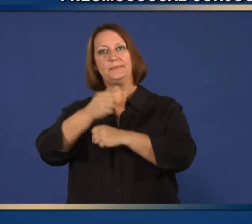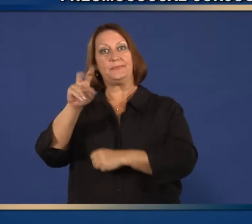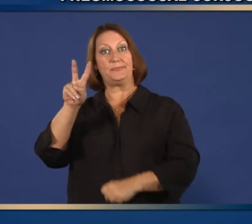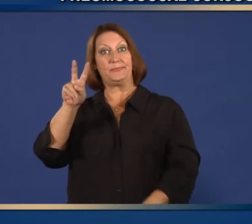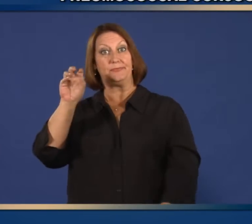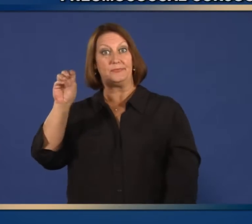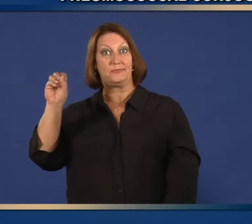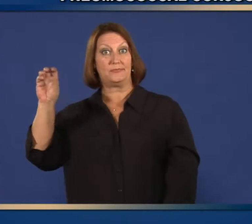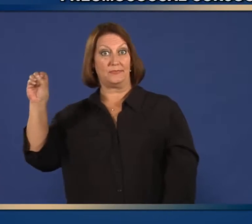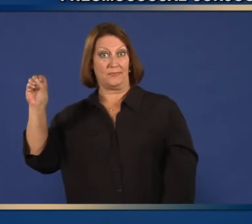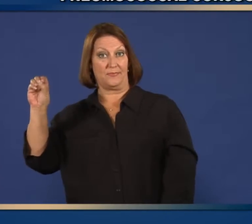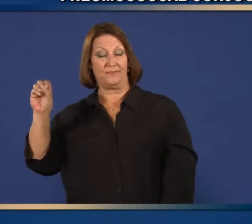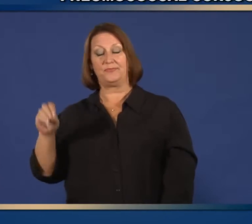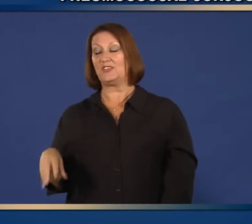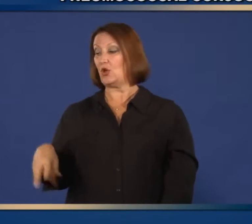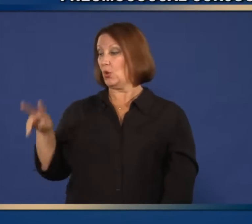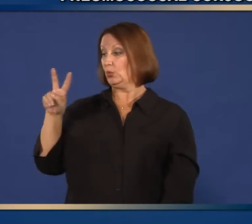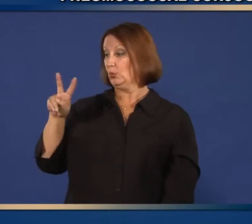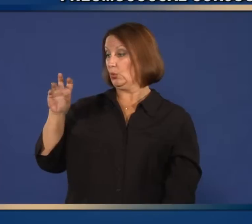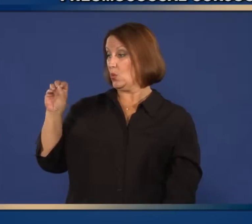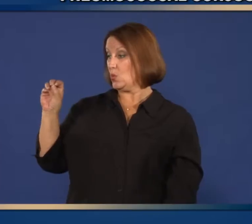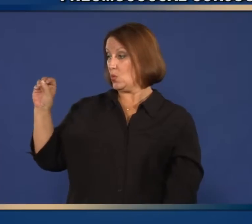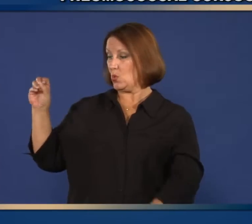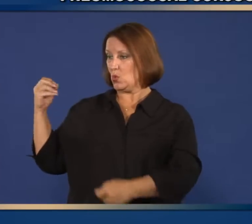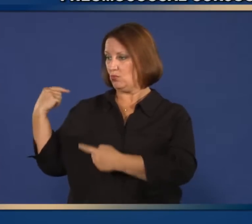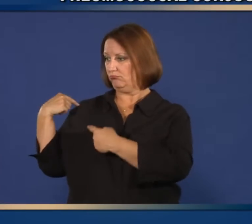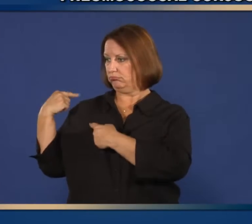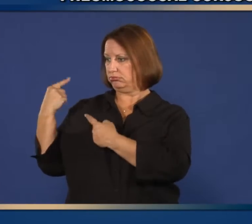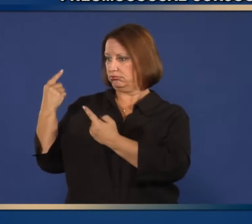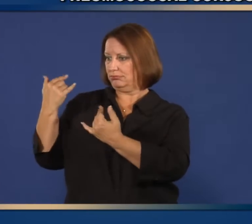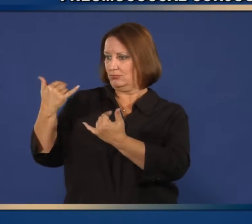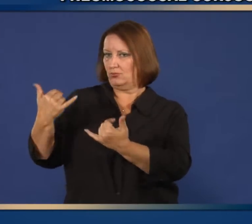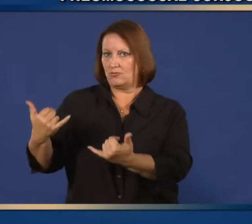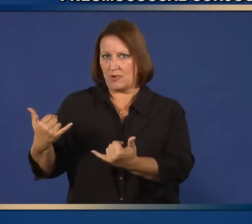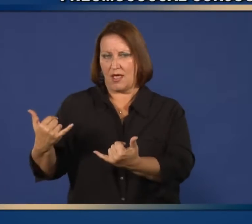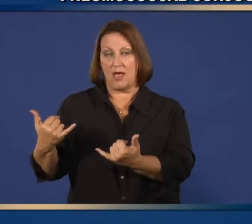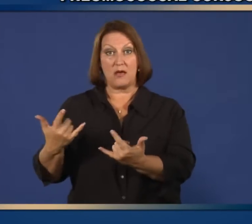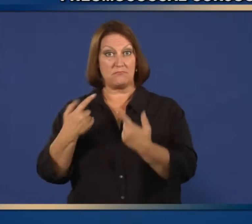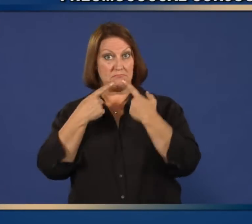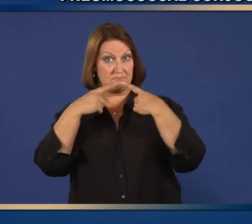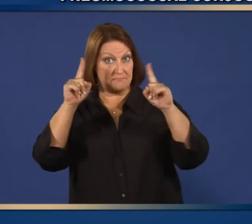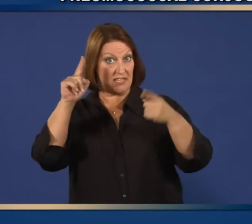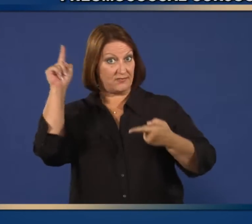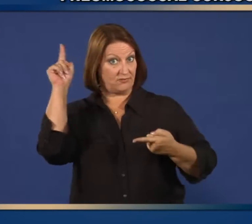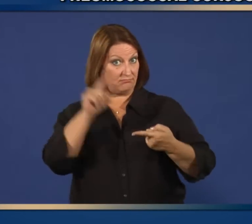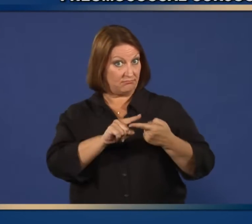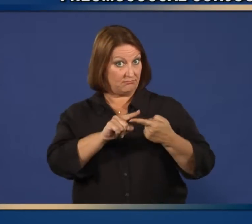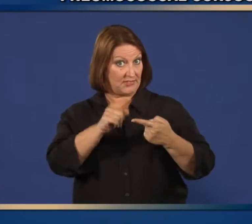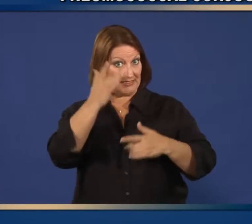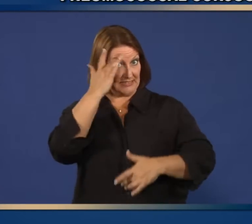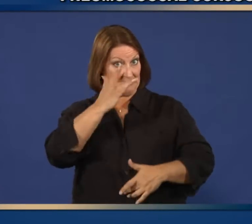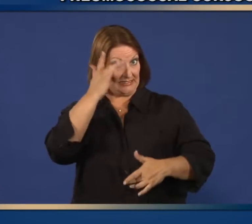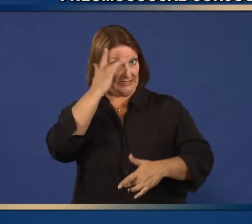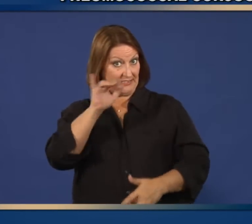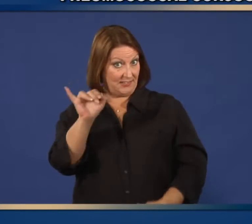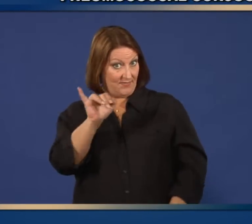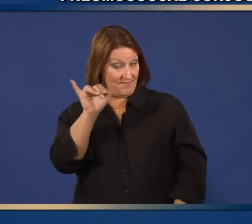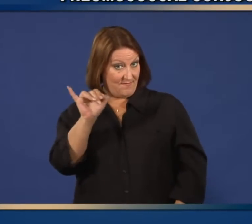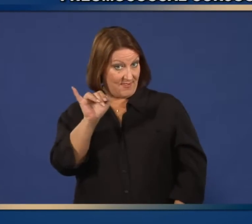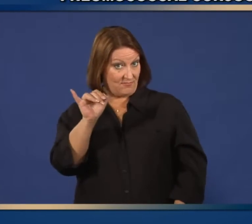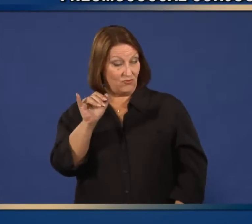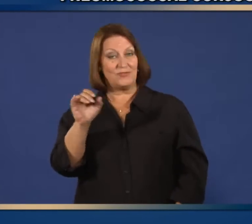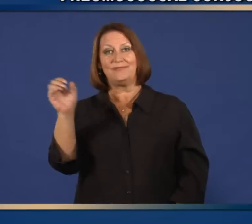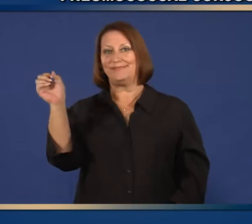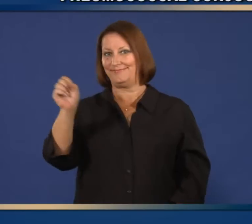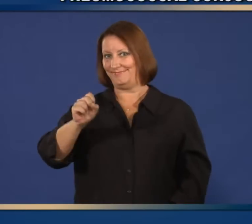During that time, severe pneumococcal disease dropped by nearly 80%